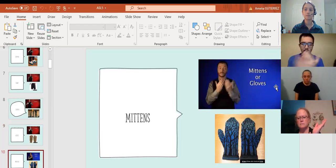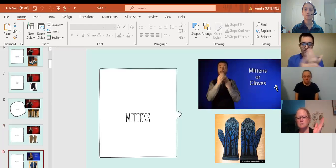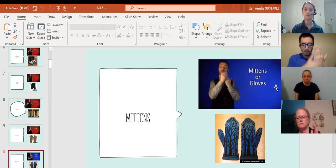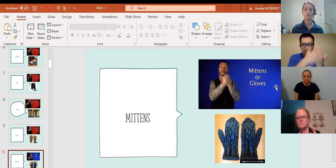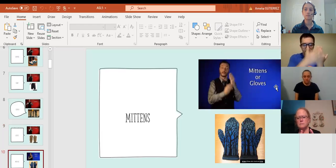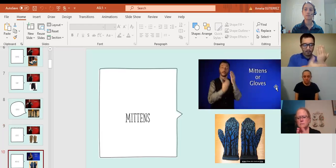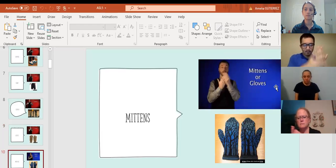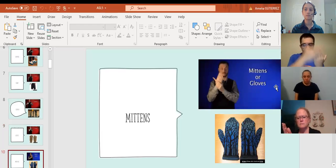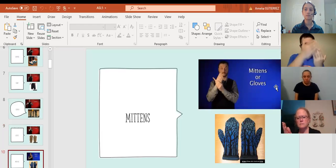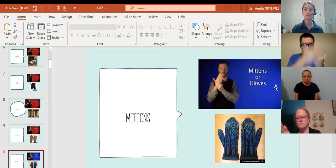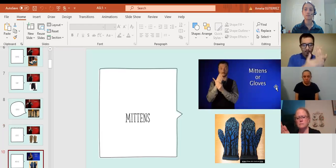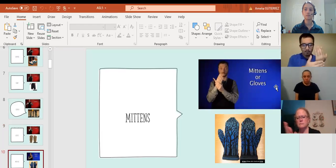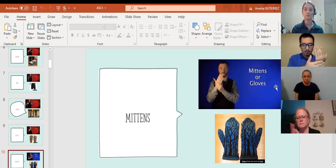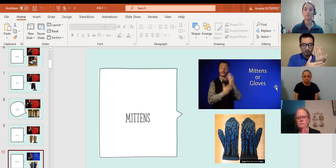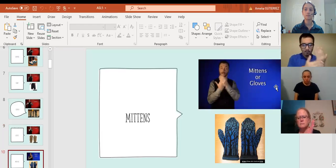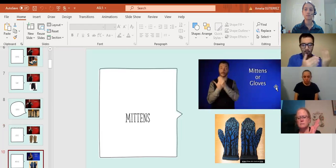Mittens.